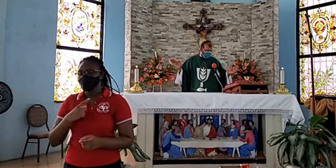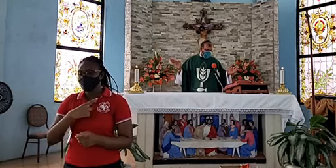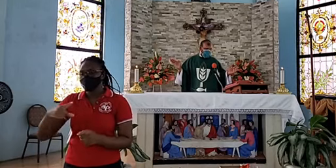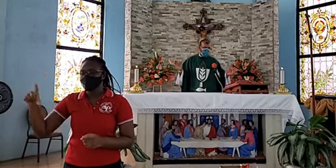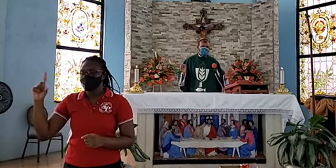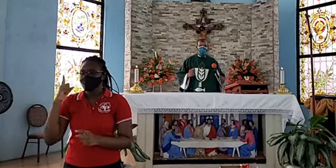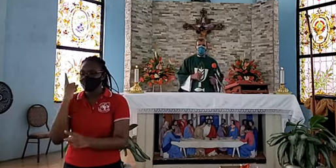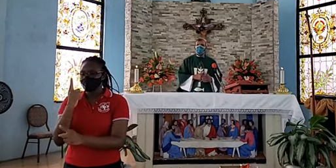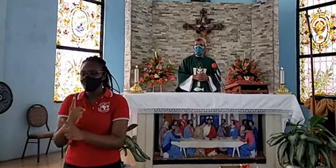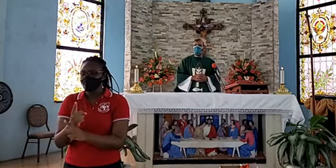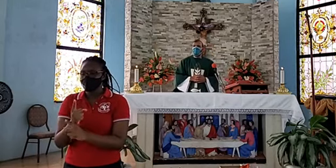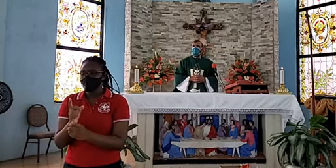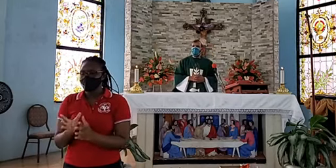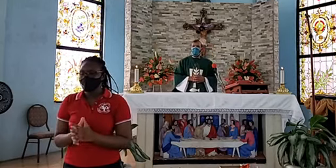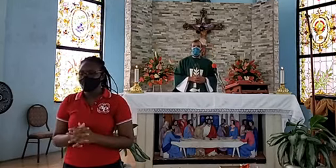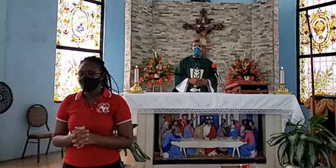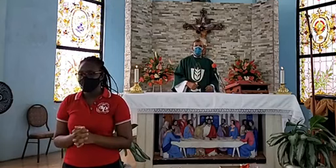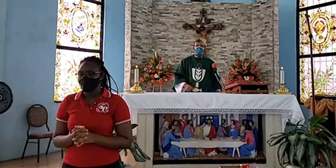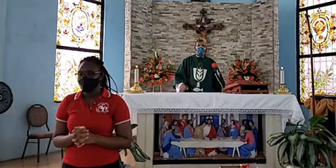Amen.